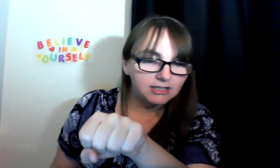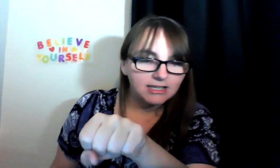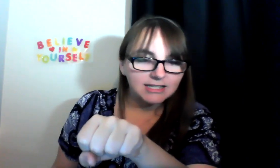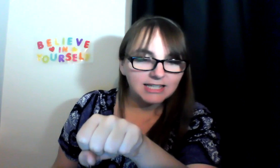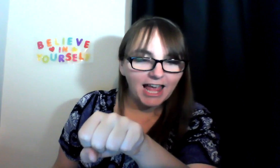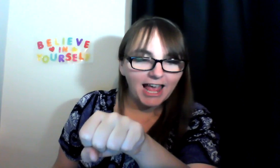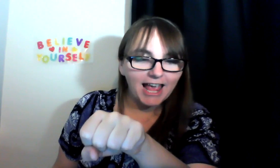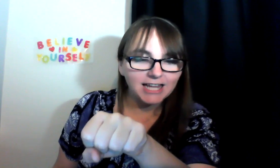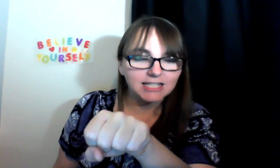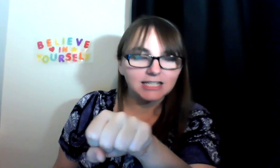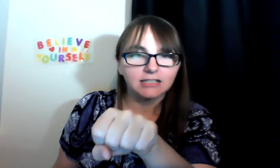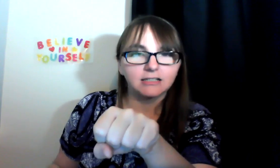Say ash.